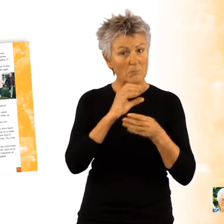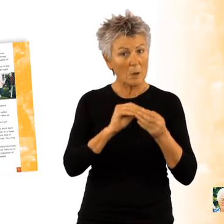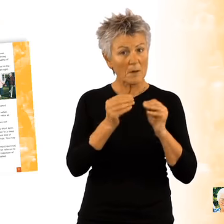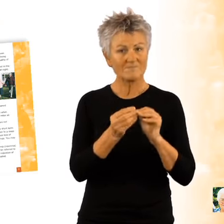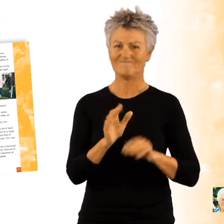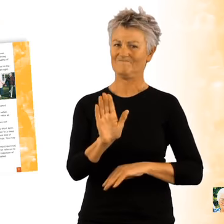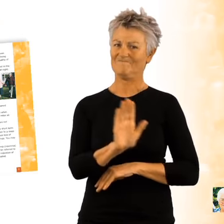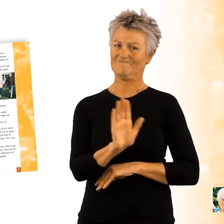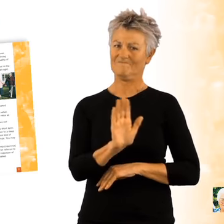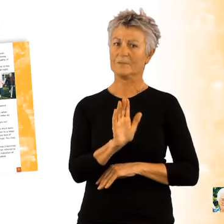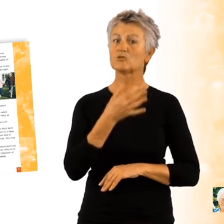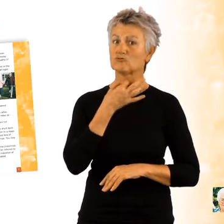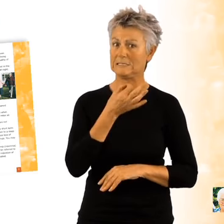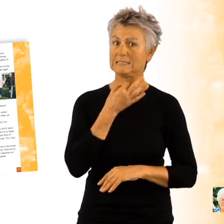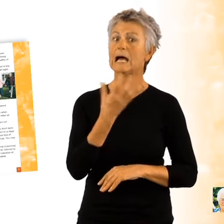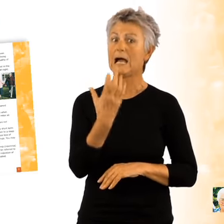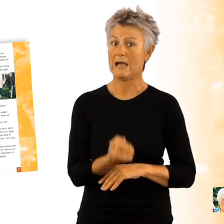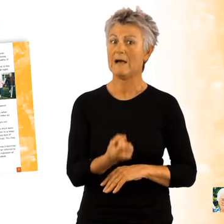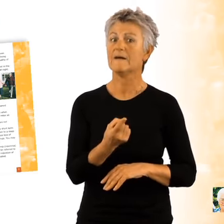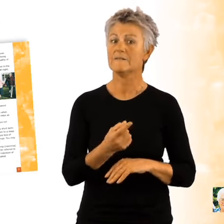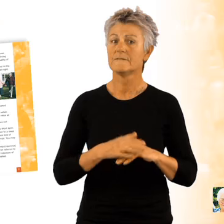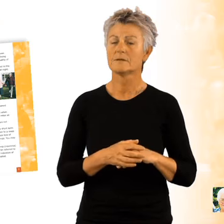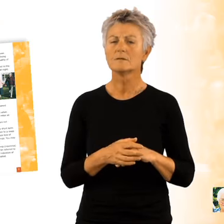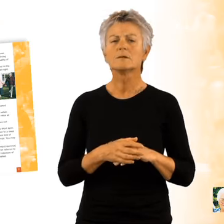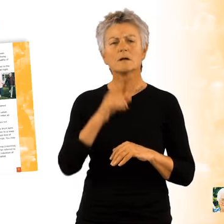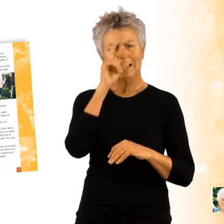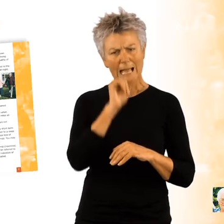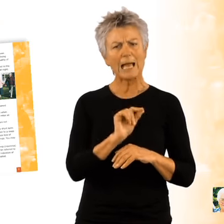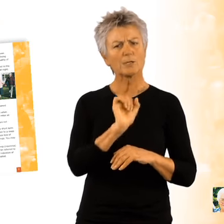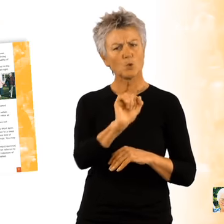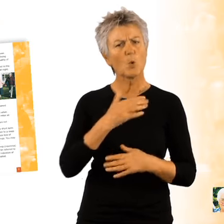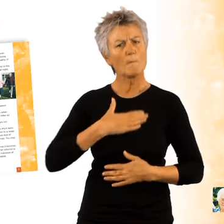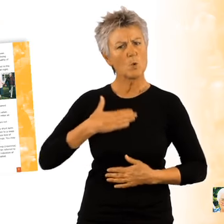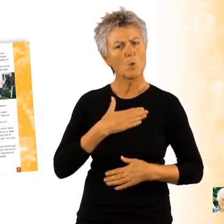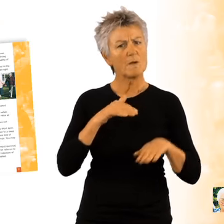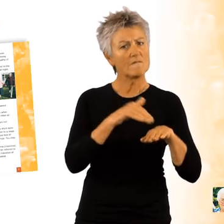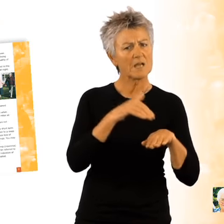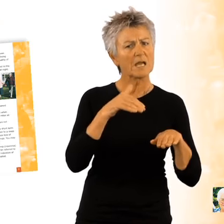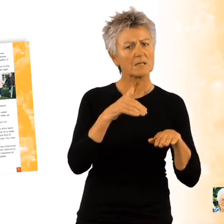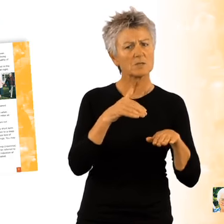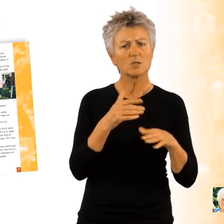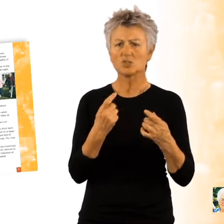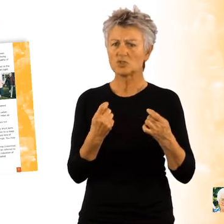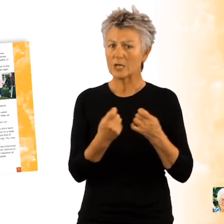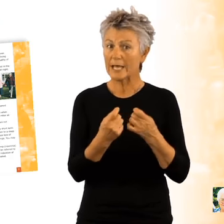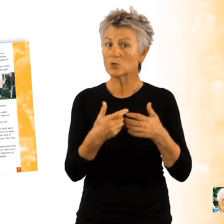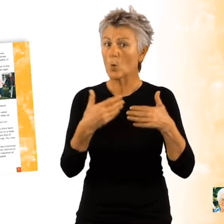They can alter your mood, cause loss of concentration, and interact with other drugs.